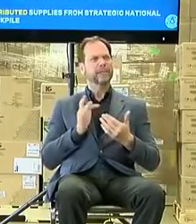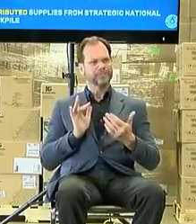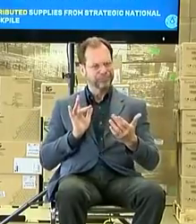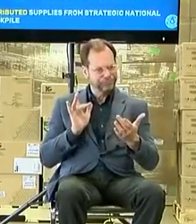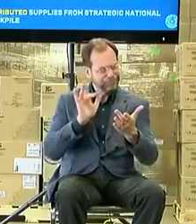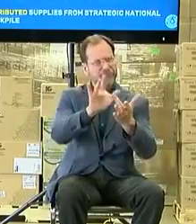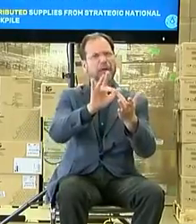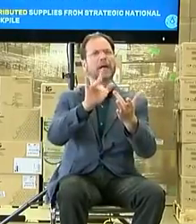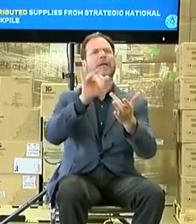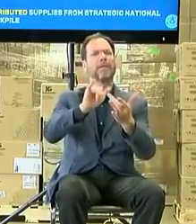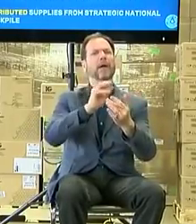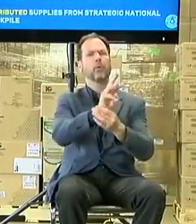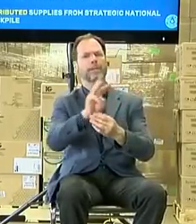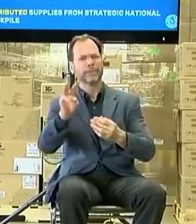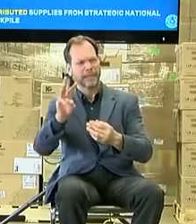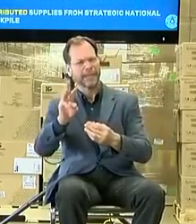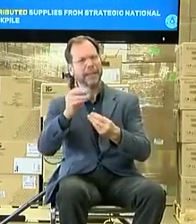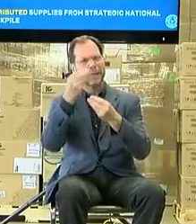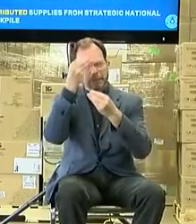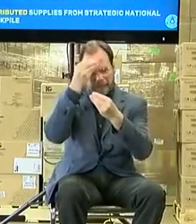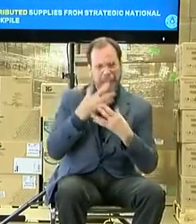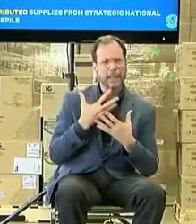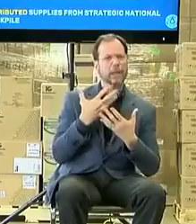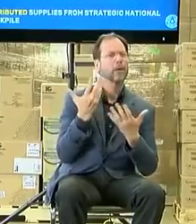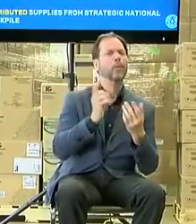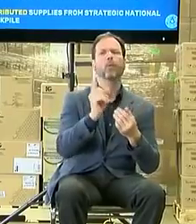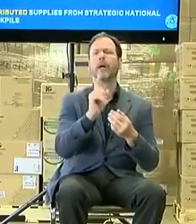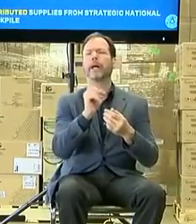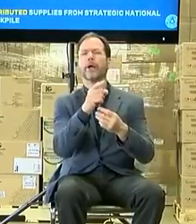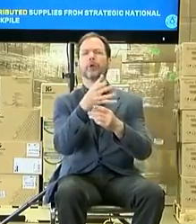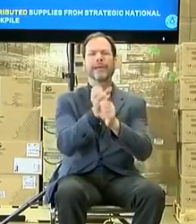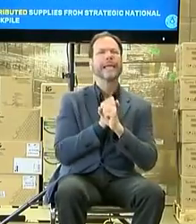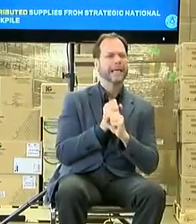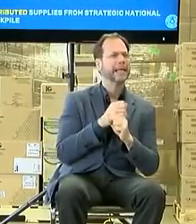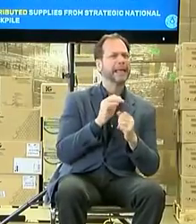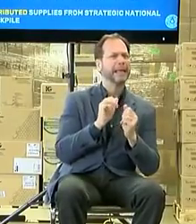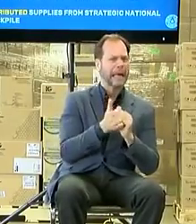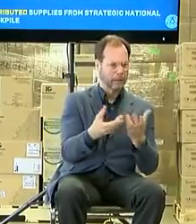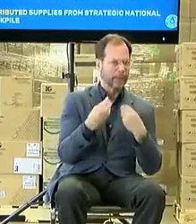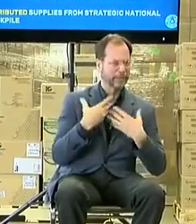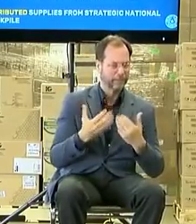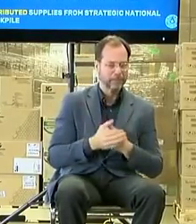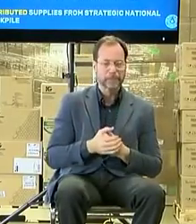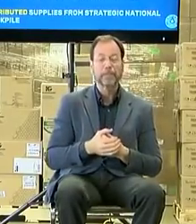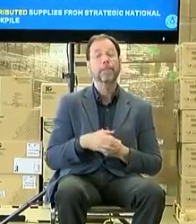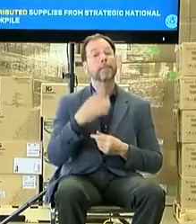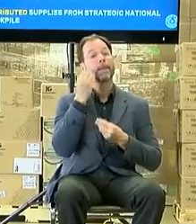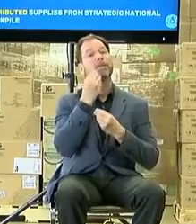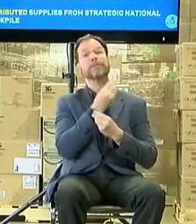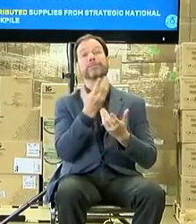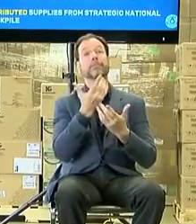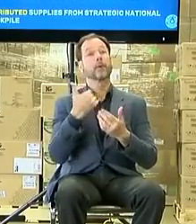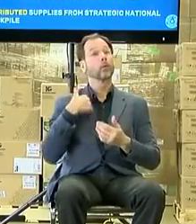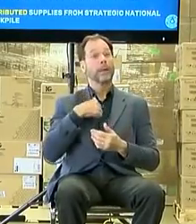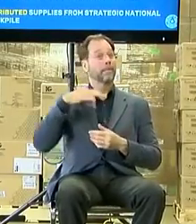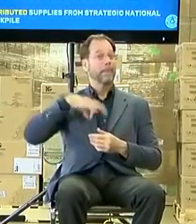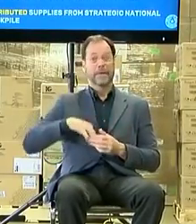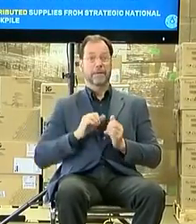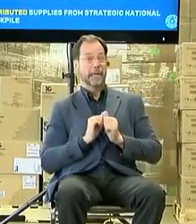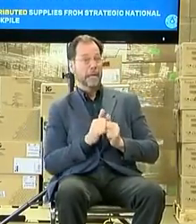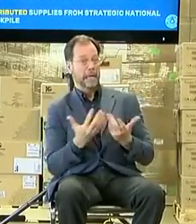site. Let us know about the supplies that you have. I will tell you this also. One thing that the state is benefiting from